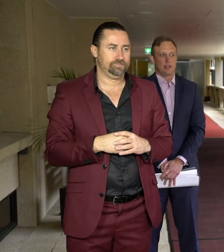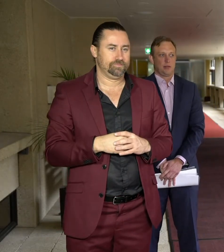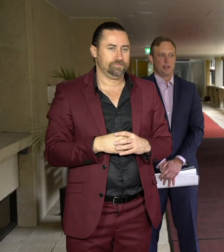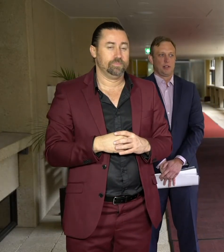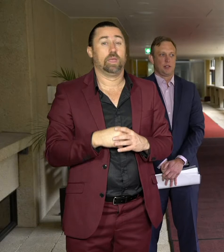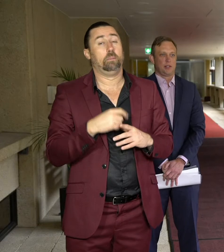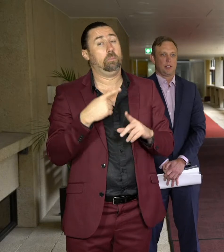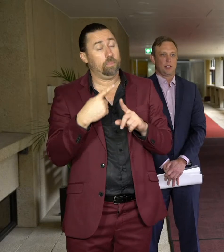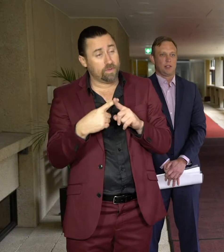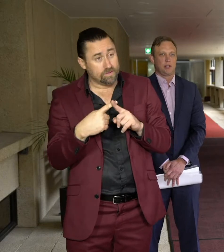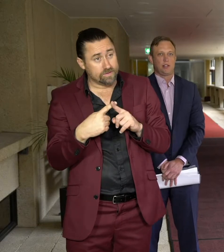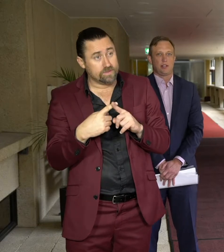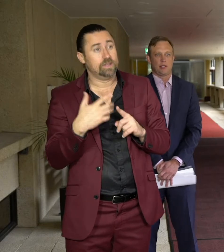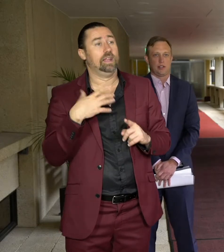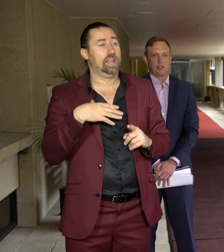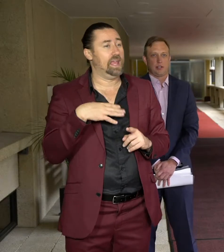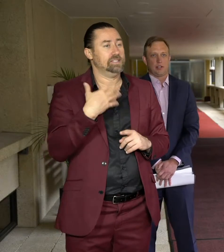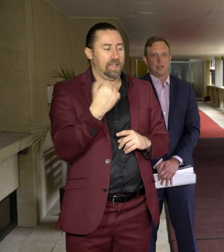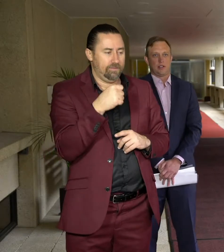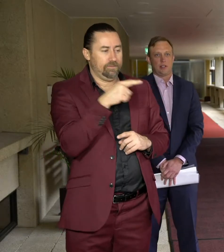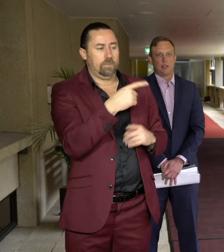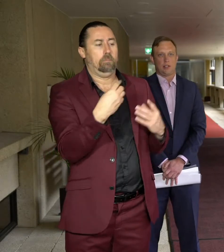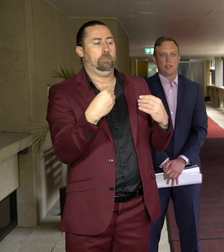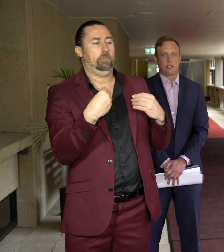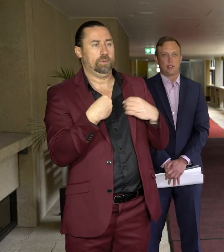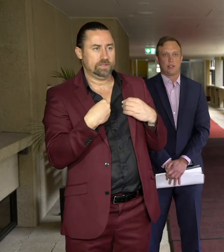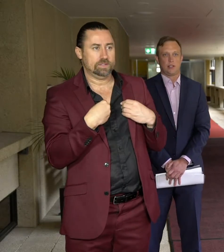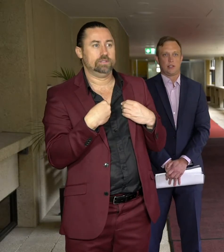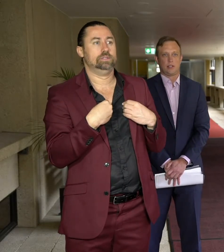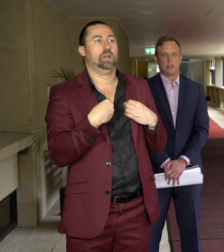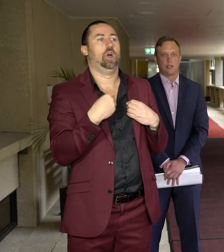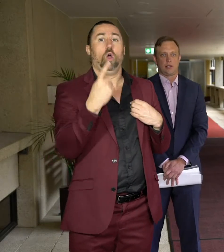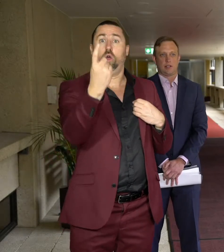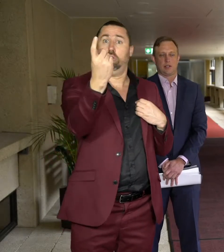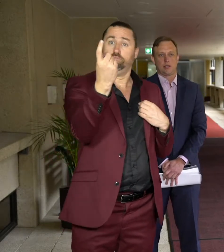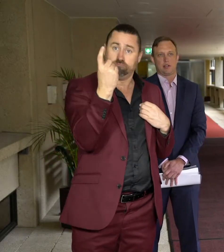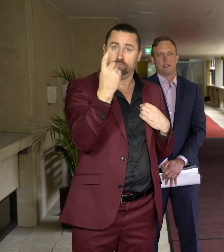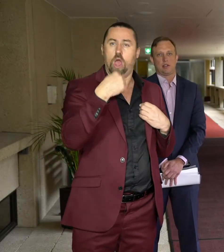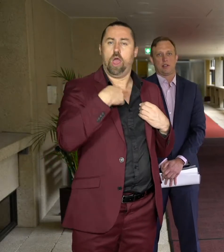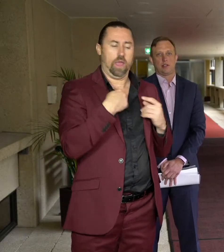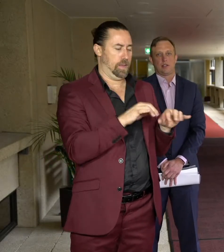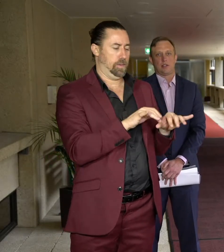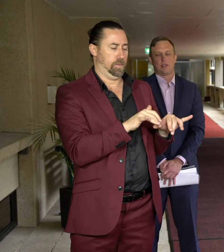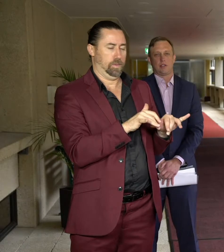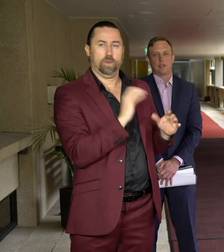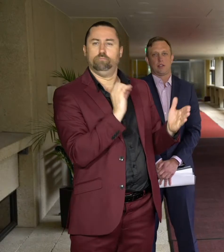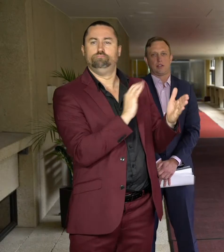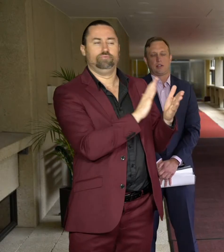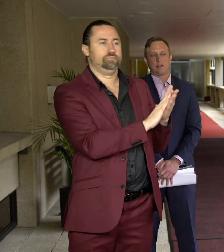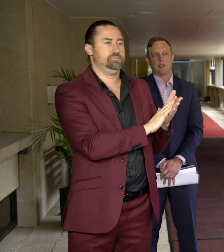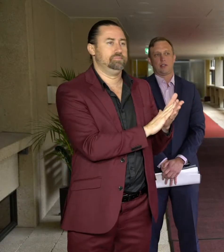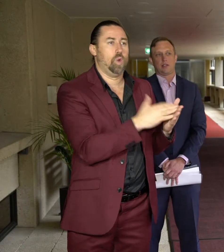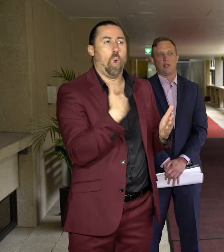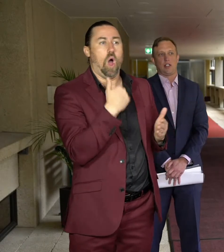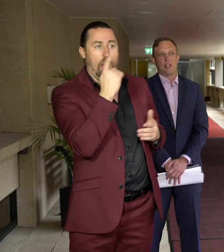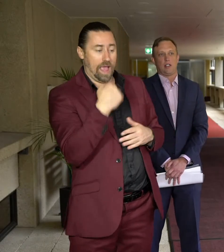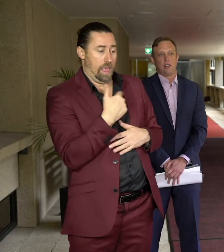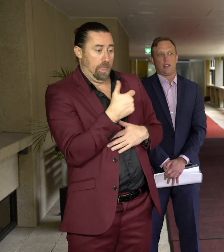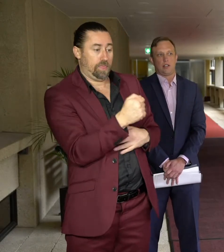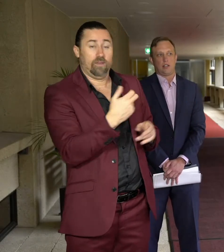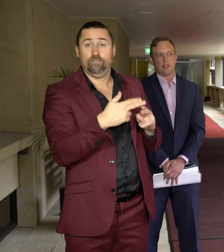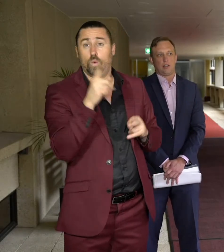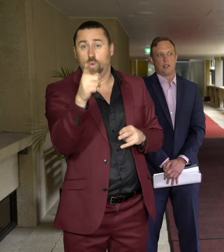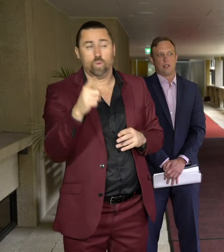should also have a mechanism where businesses can register people. So it's not going to be as simple as, oh, well, you know, our